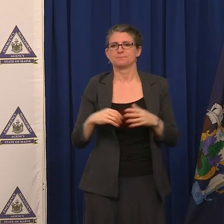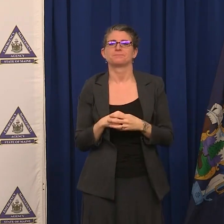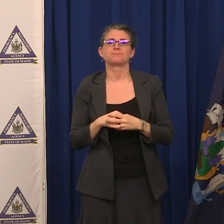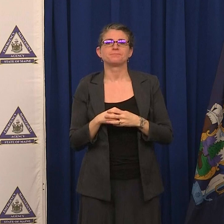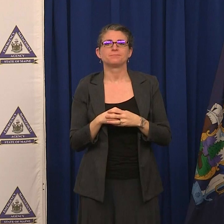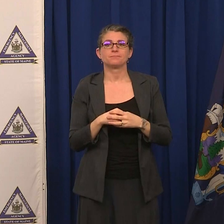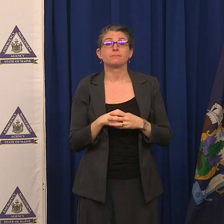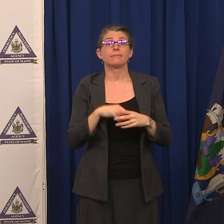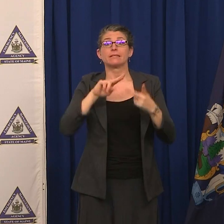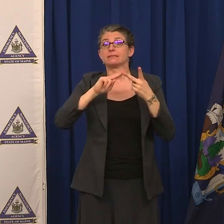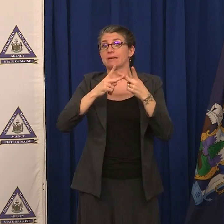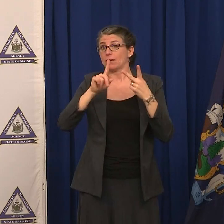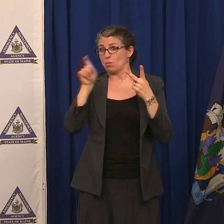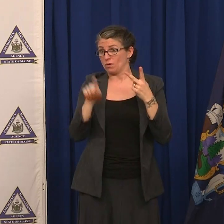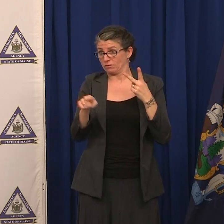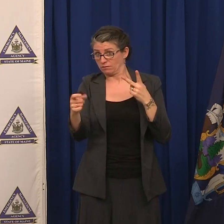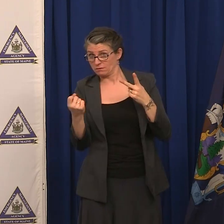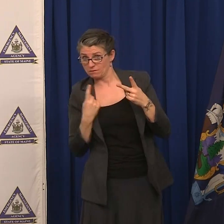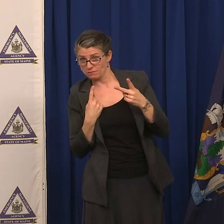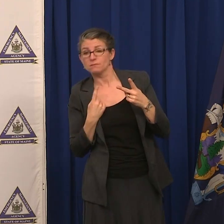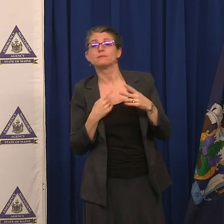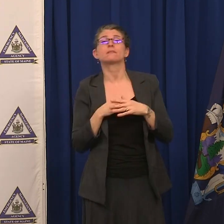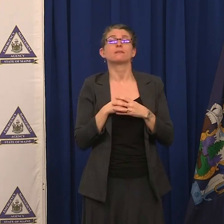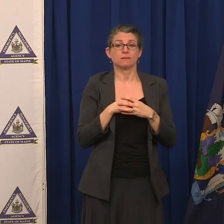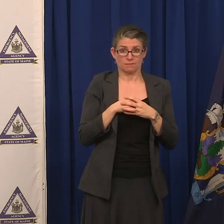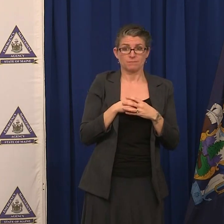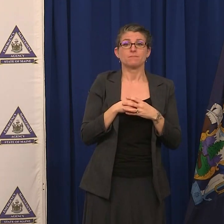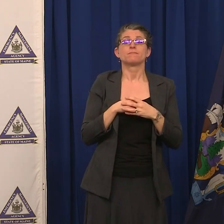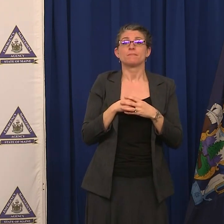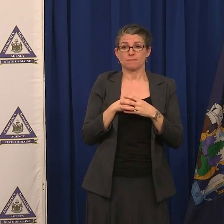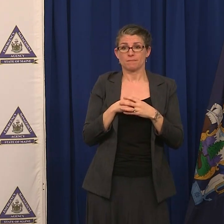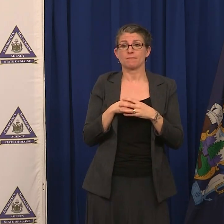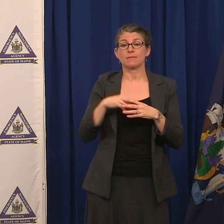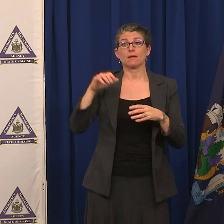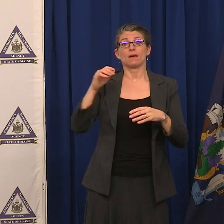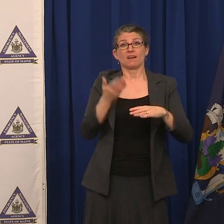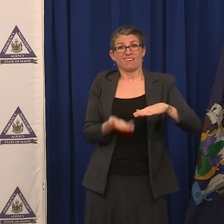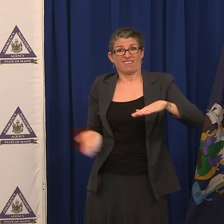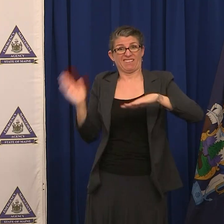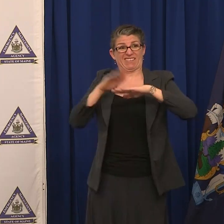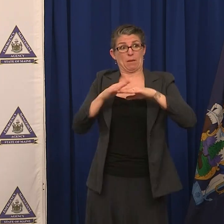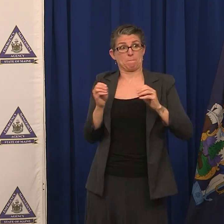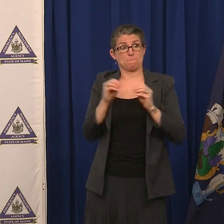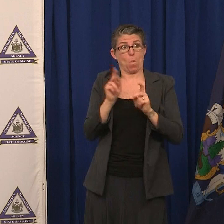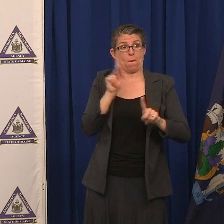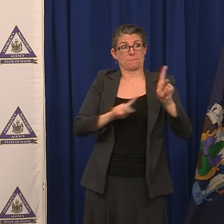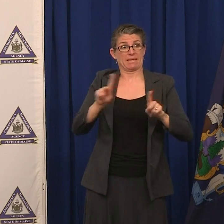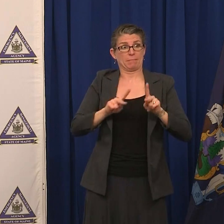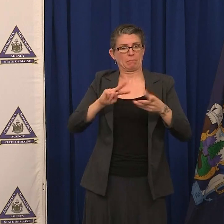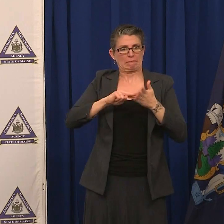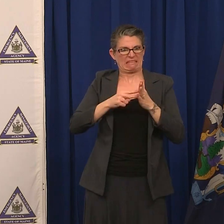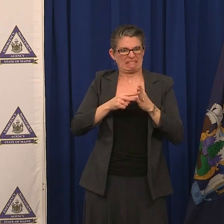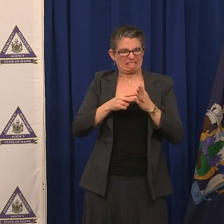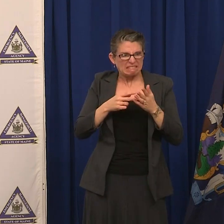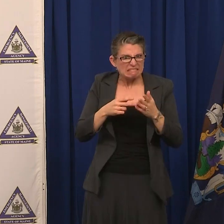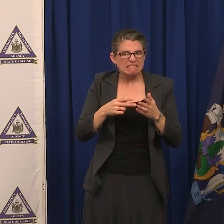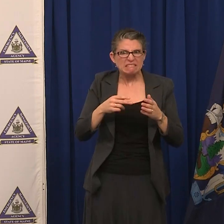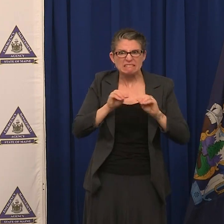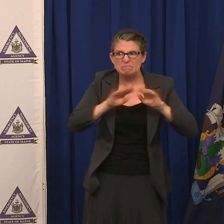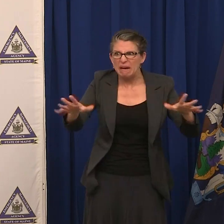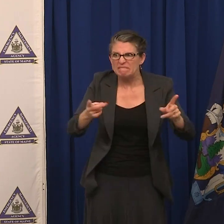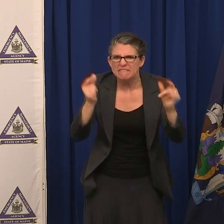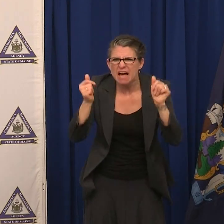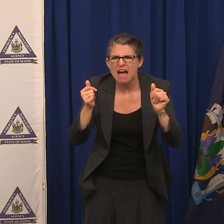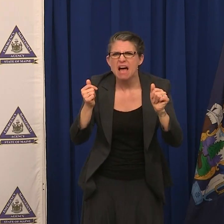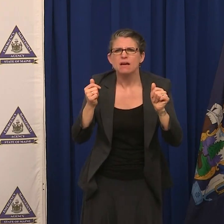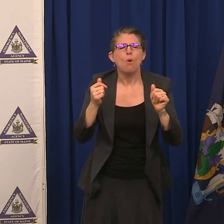we attribute it? Is it a function of more disease spread? Is it a function of more testing? Or is it some